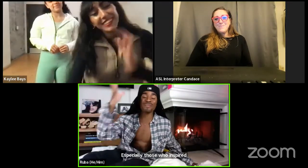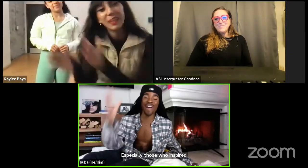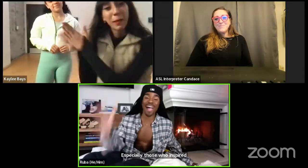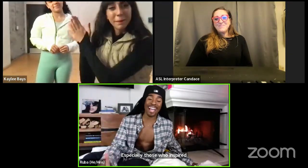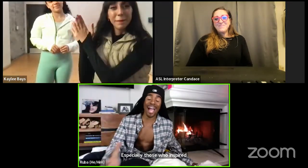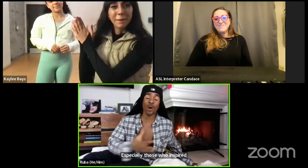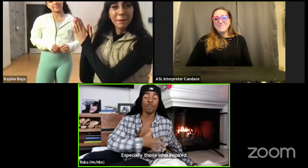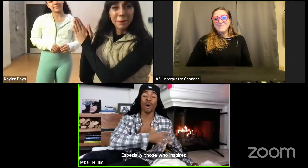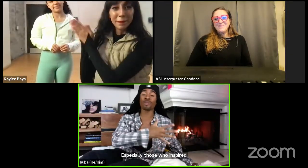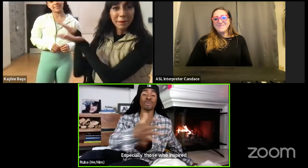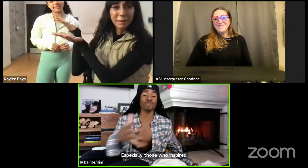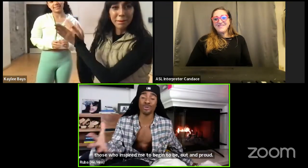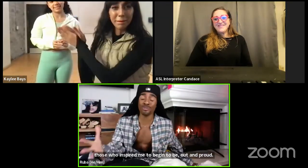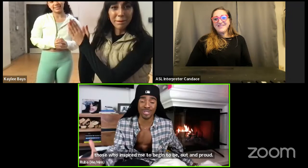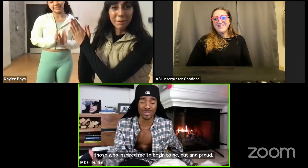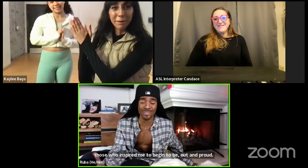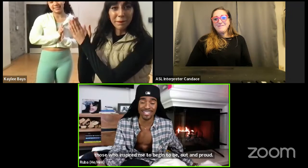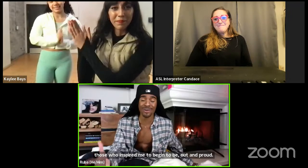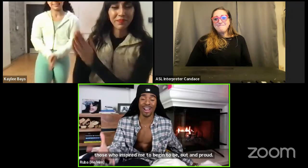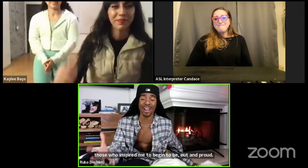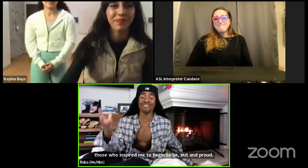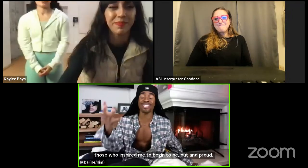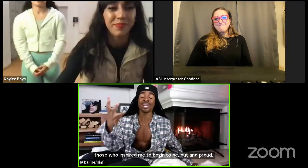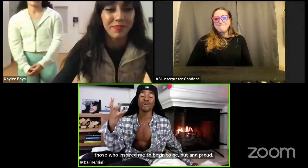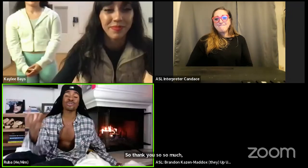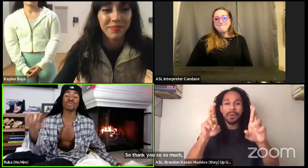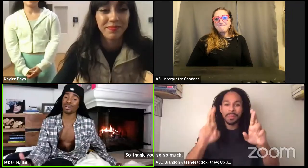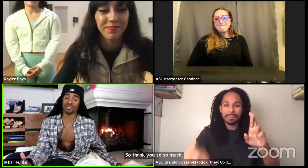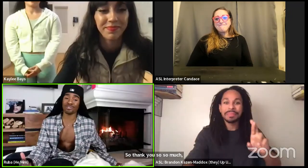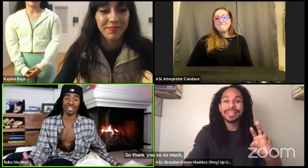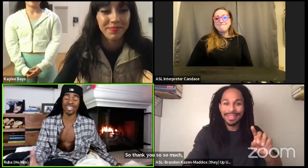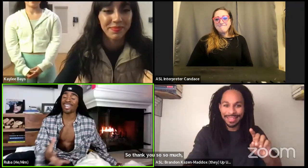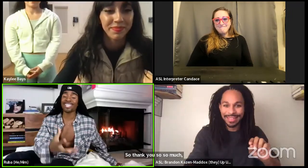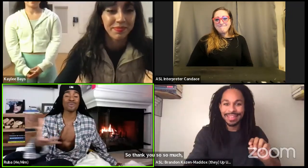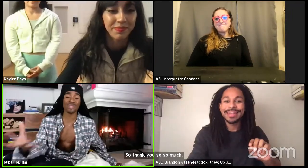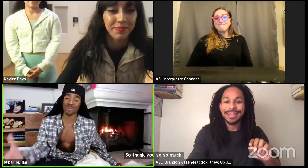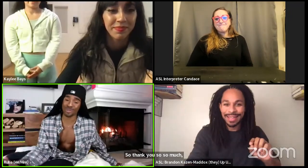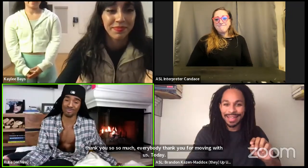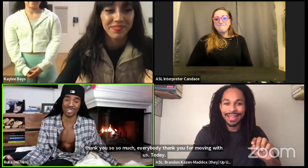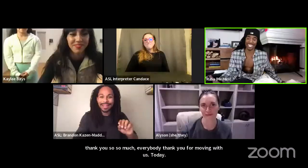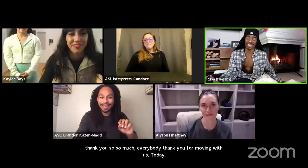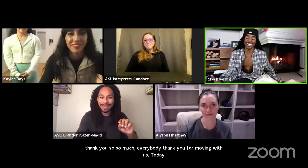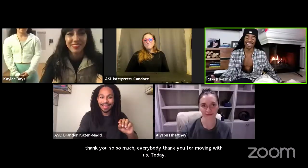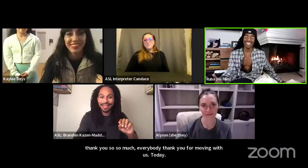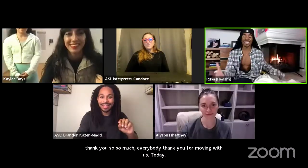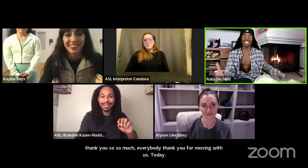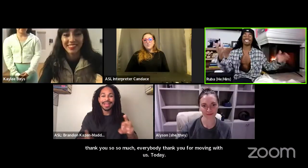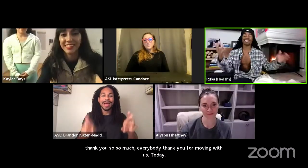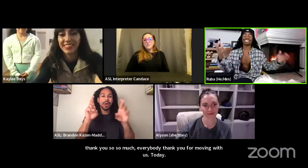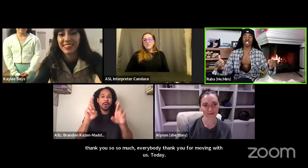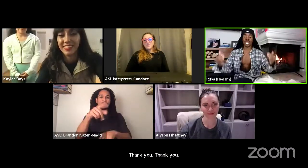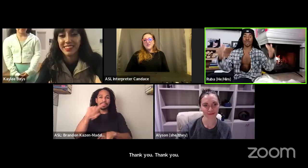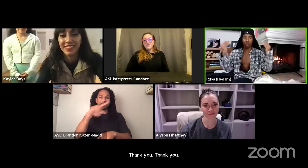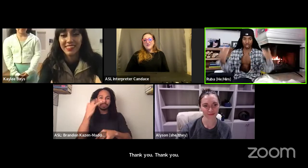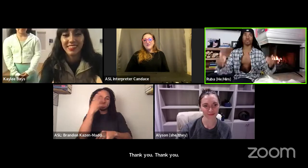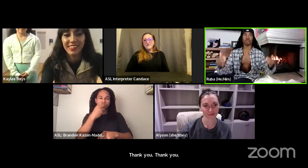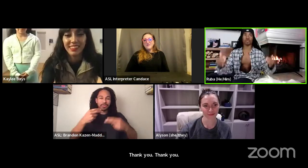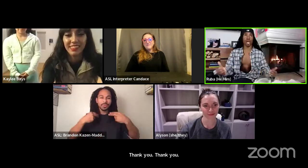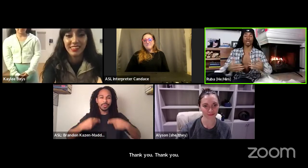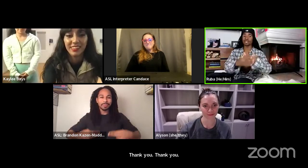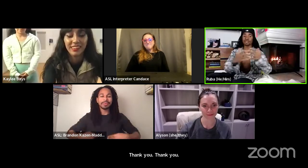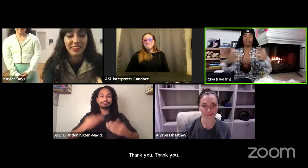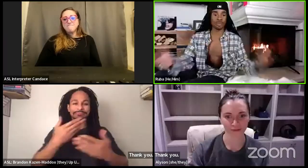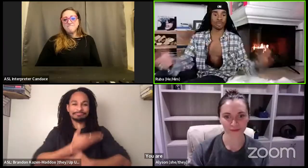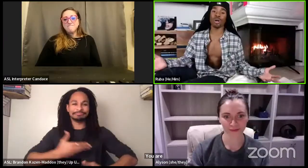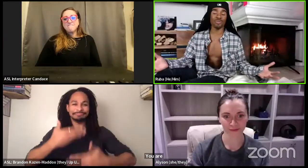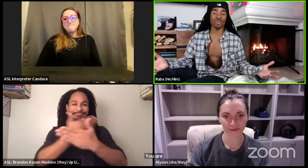Welcome back. I hope all of you beautiful humans are having so much fun here with your community. It is such a wonderful